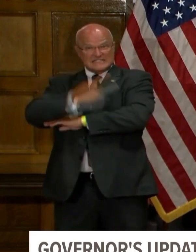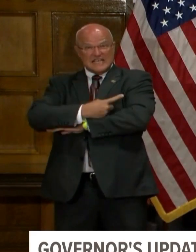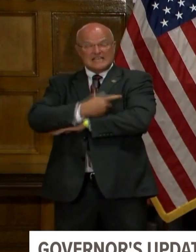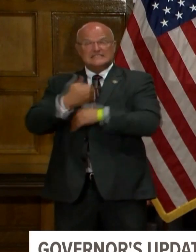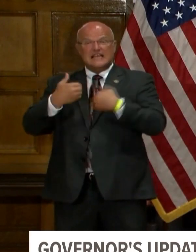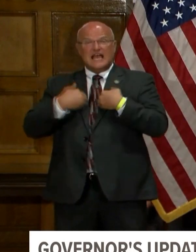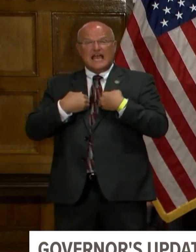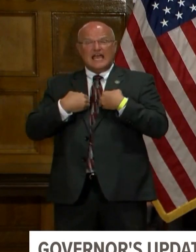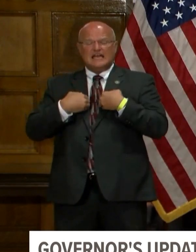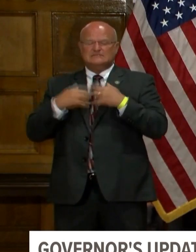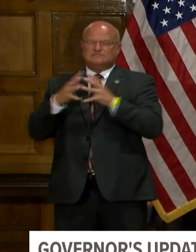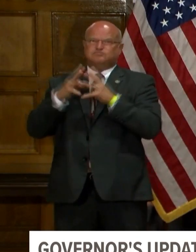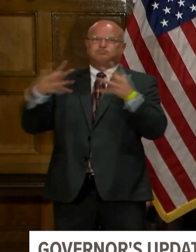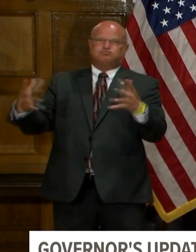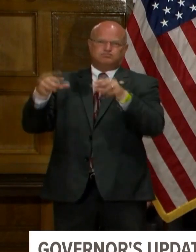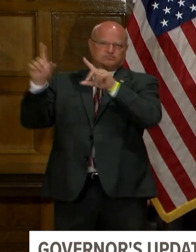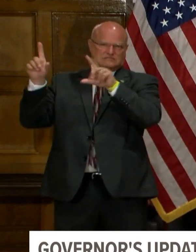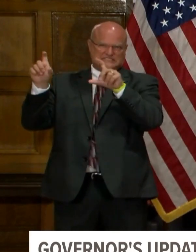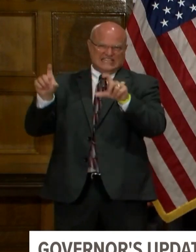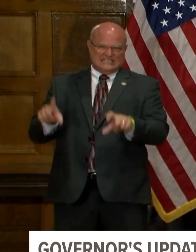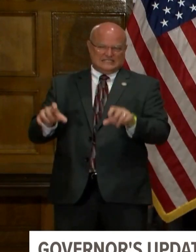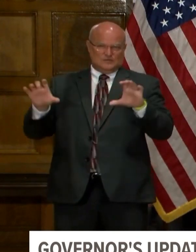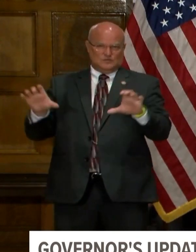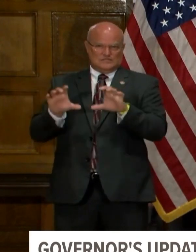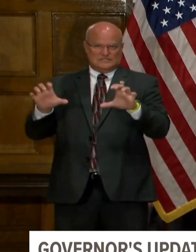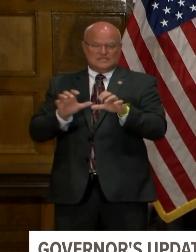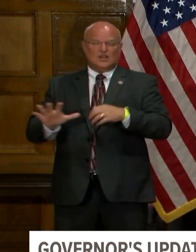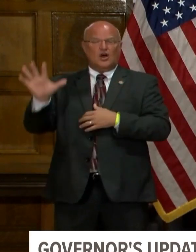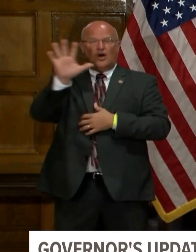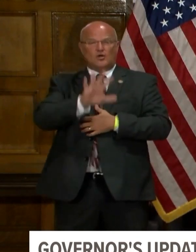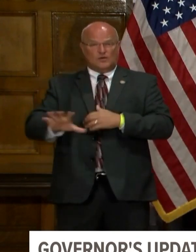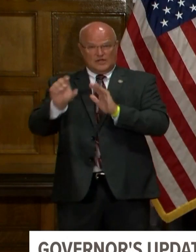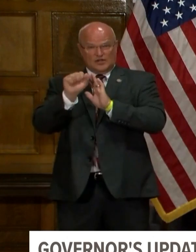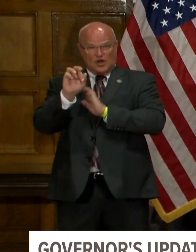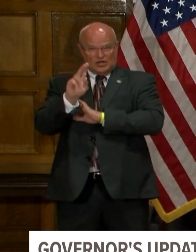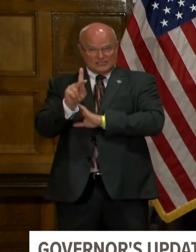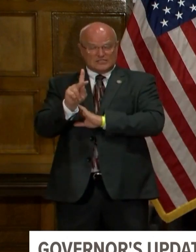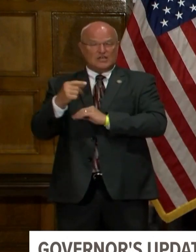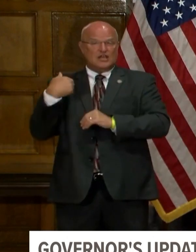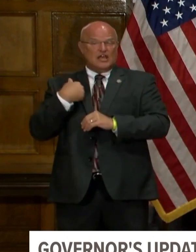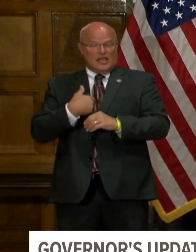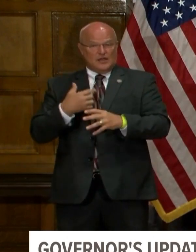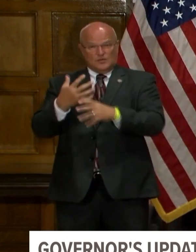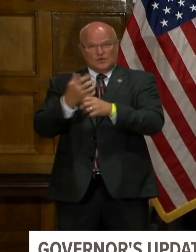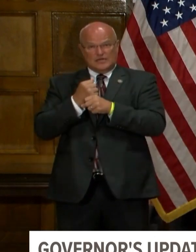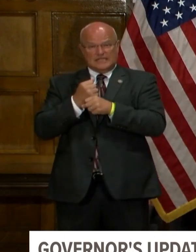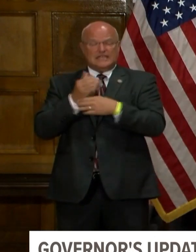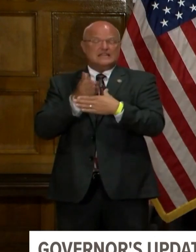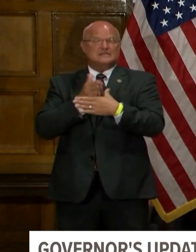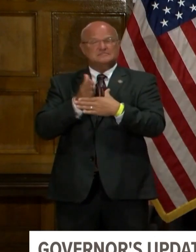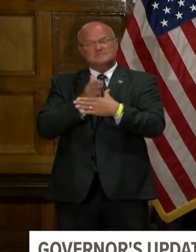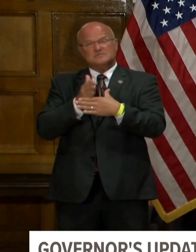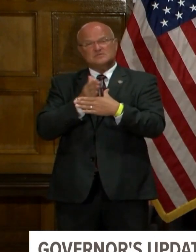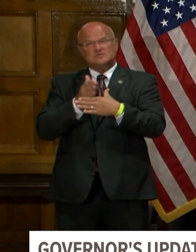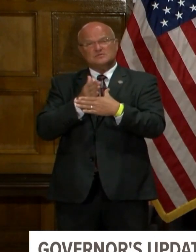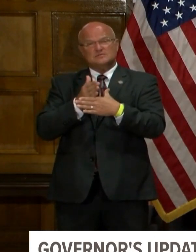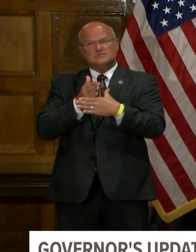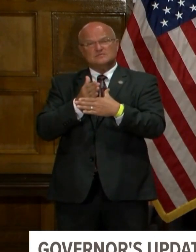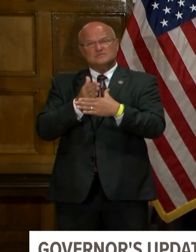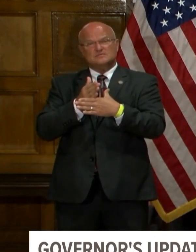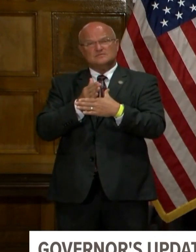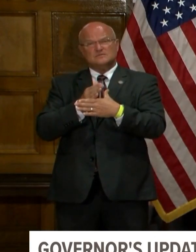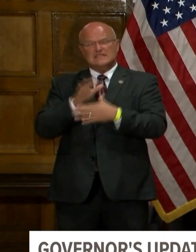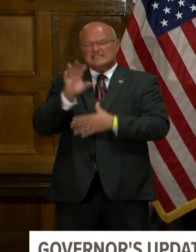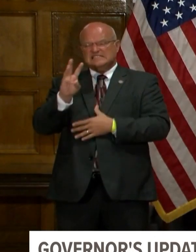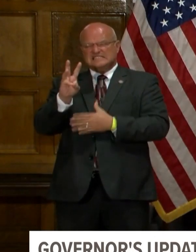we had very robust testing that was done across Arkansas, and we're getting between almost